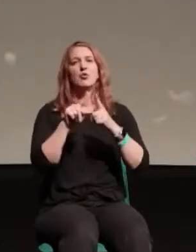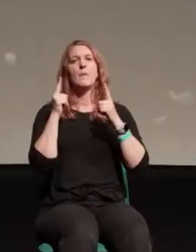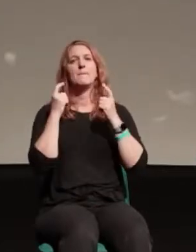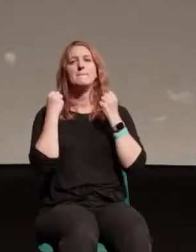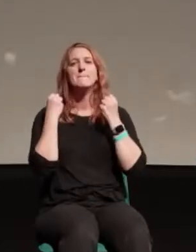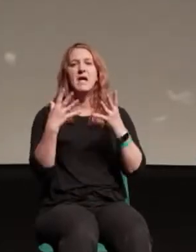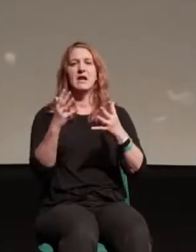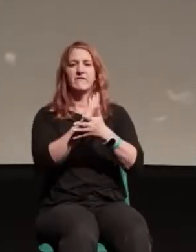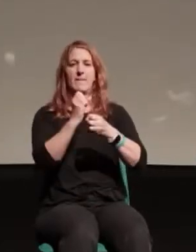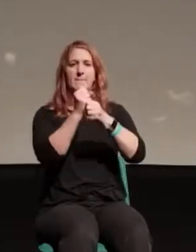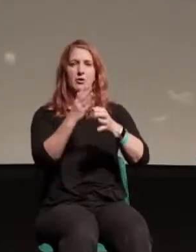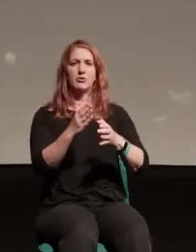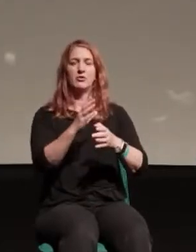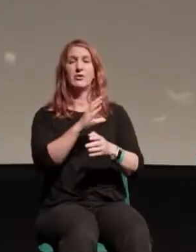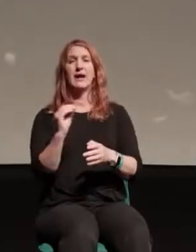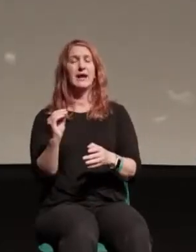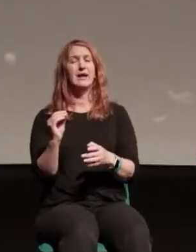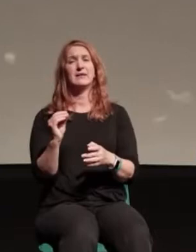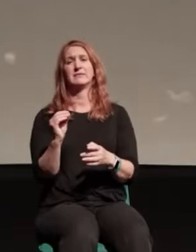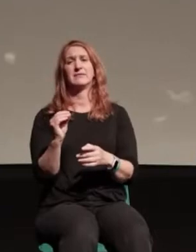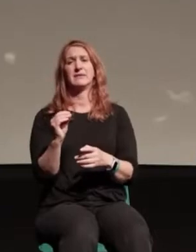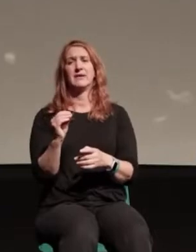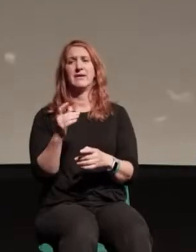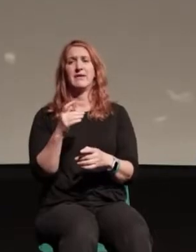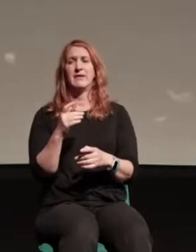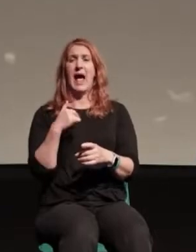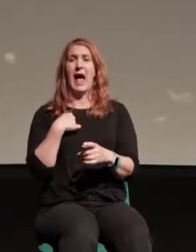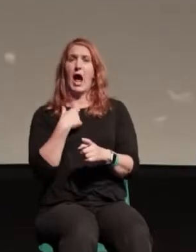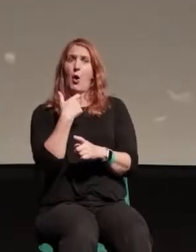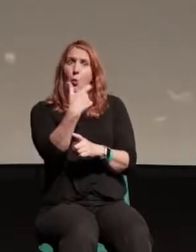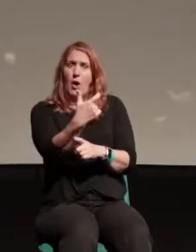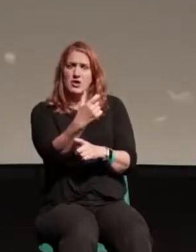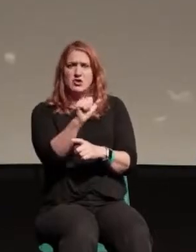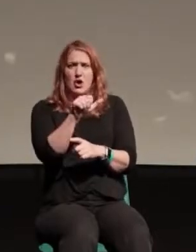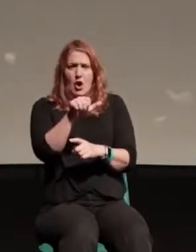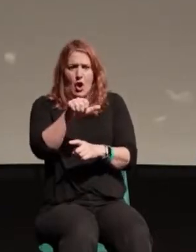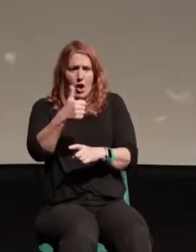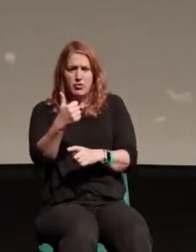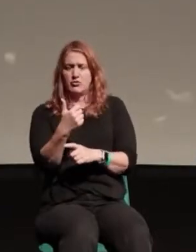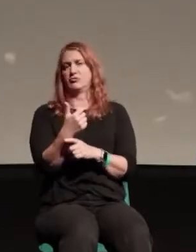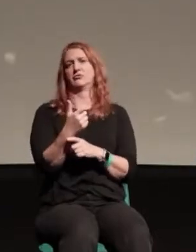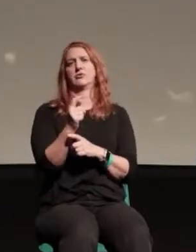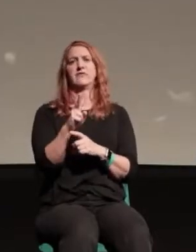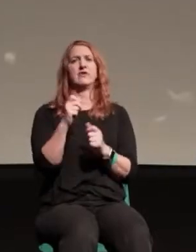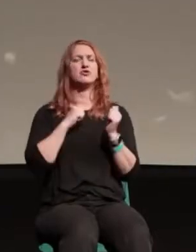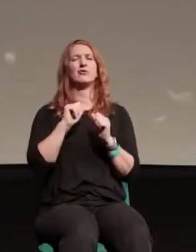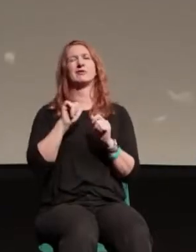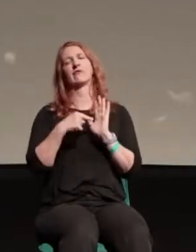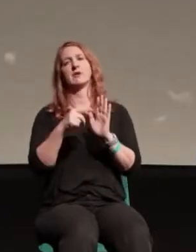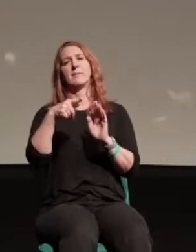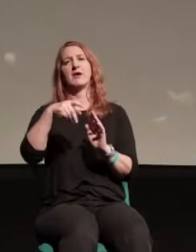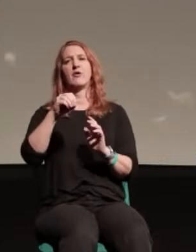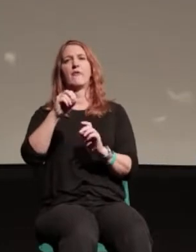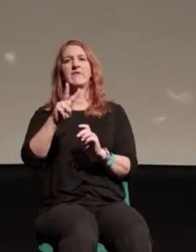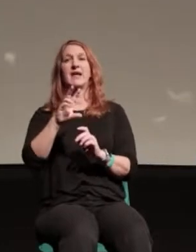many filmmakers. And I look at the series that I treasure, like POV and